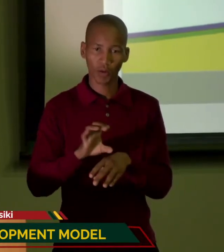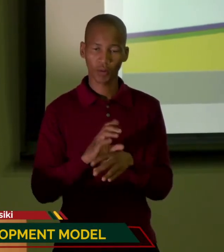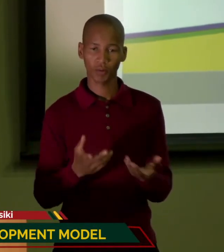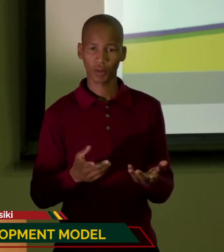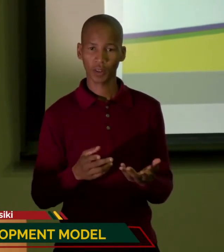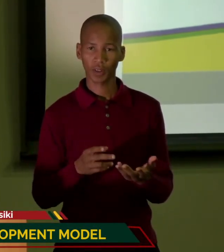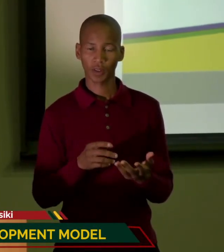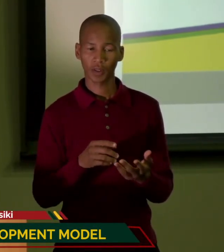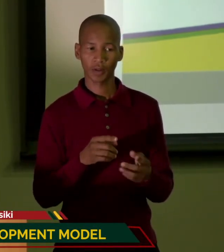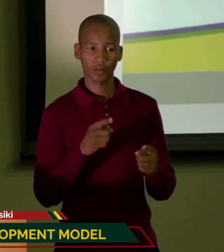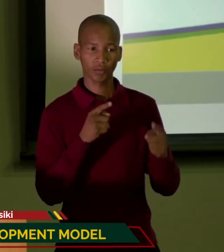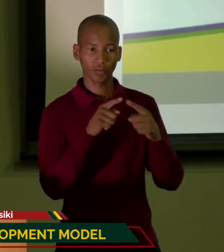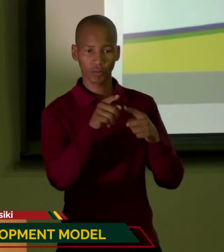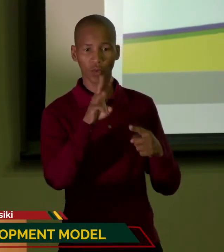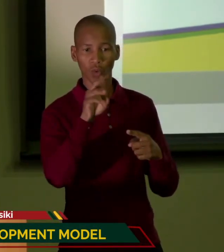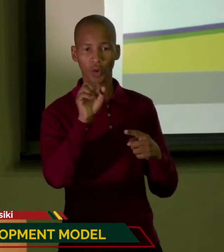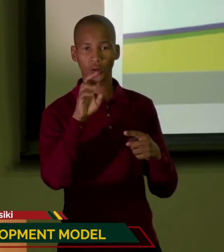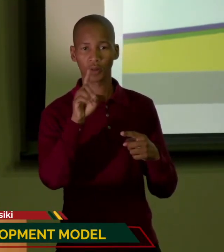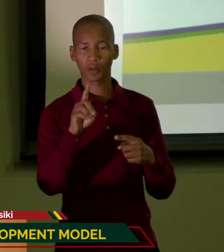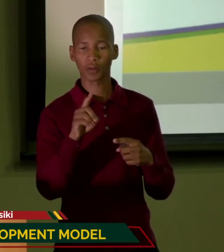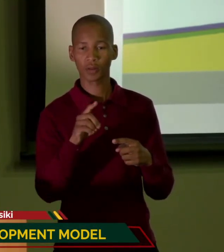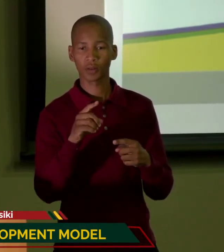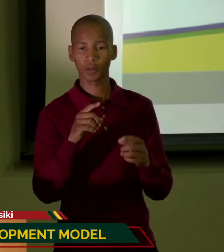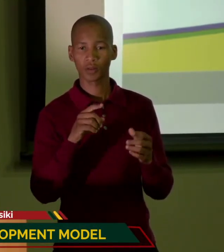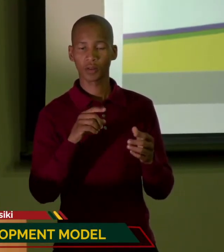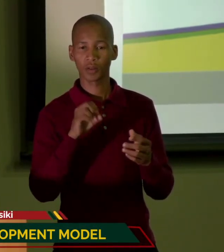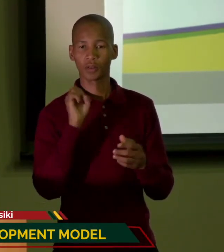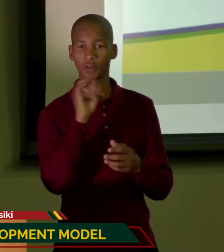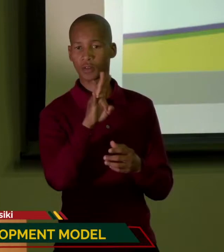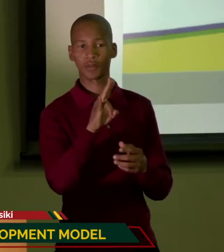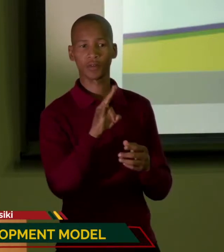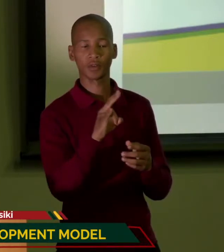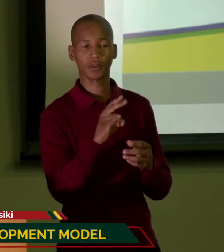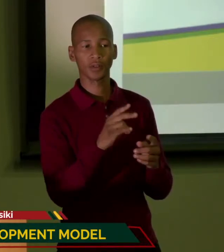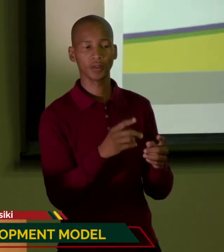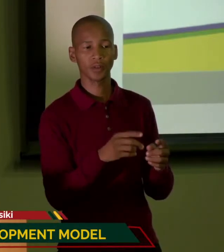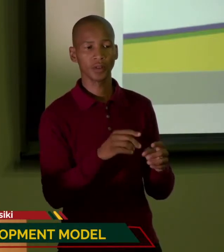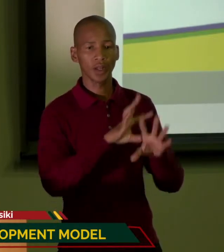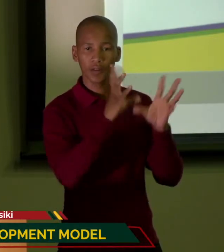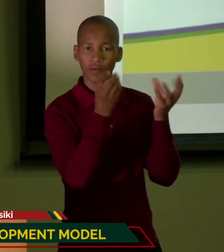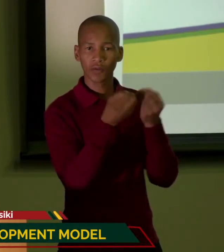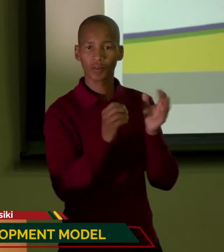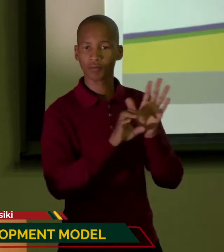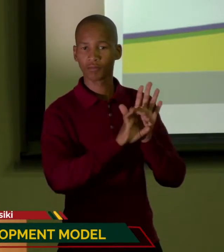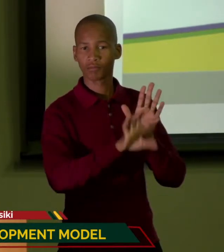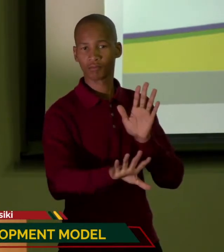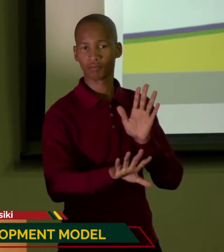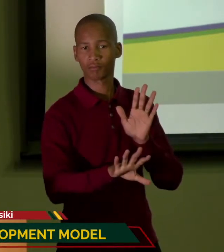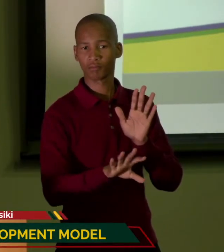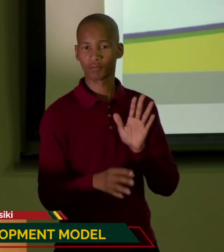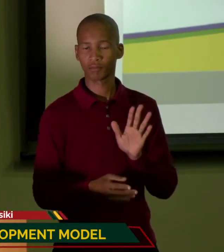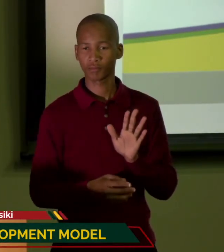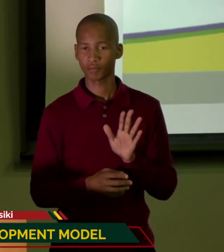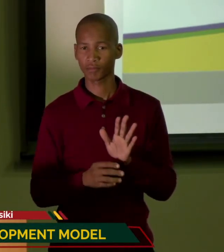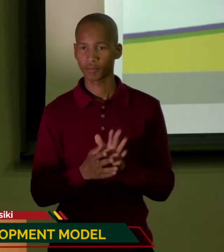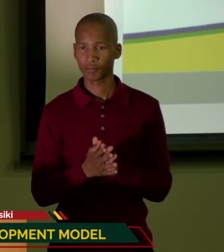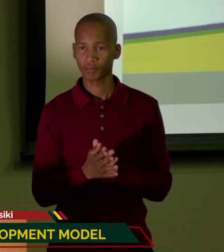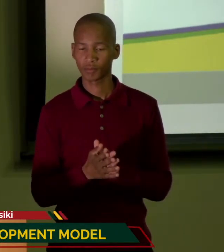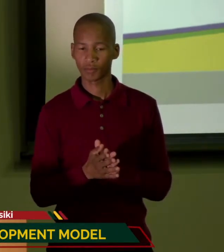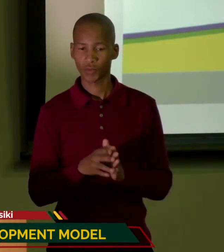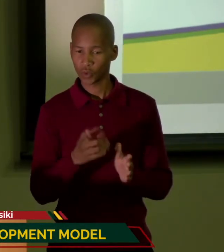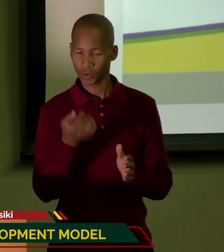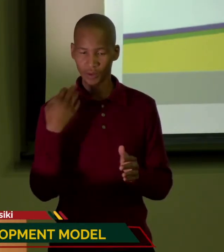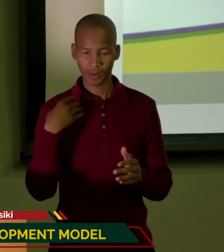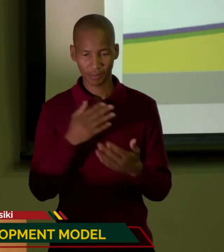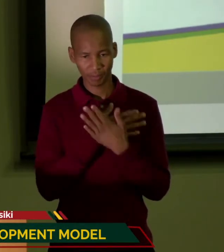uclick uward 17 wasemhlonto vele yonke into efunwayo phaya alanto ebendiyithanda